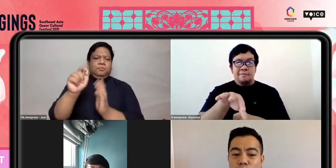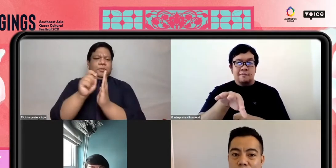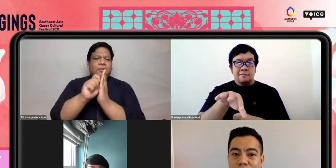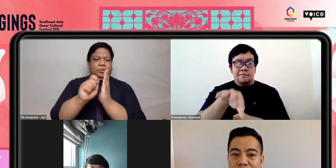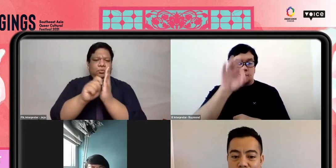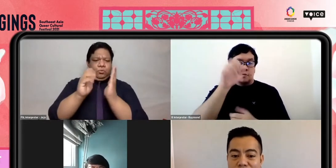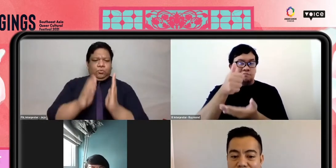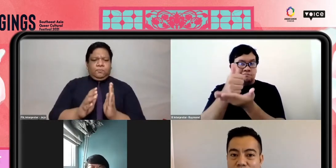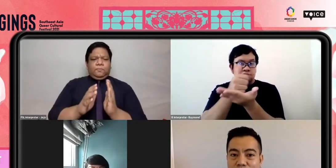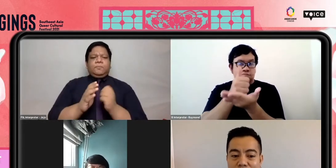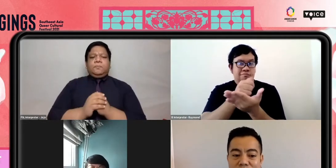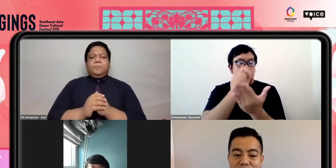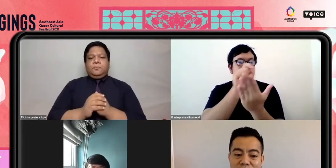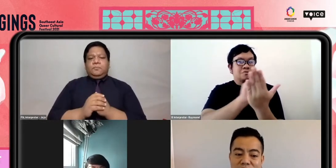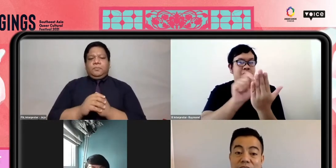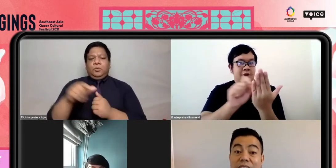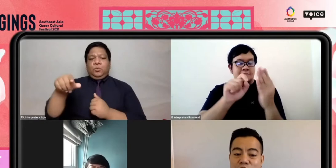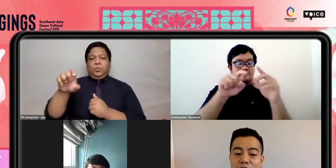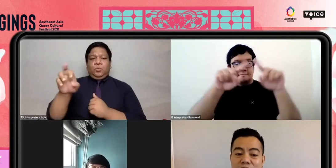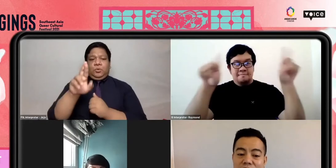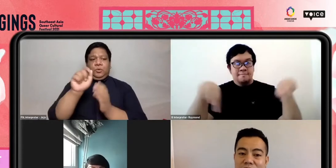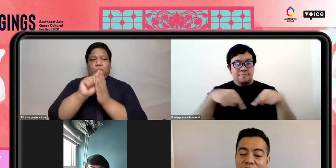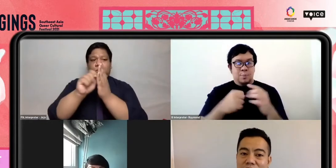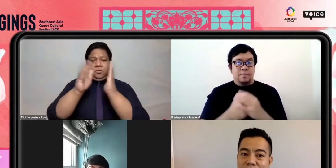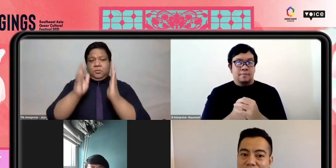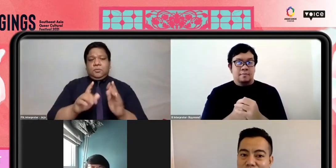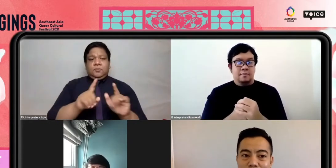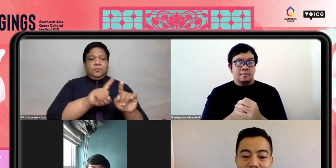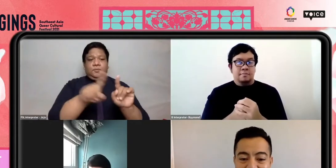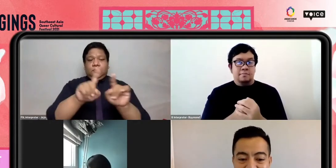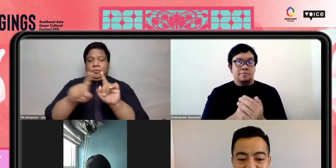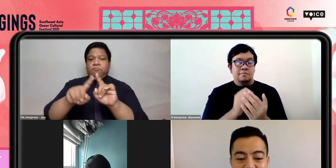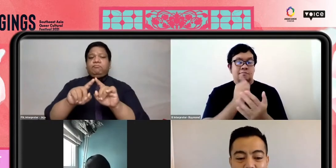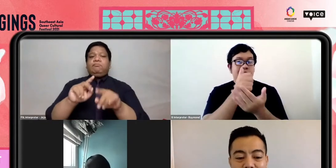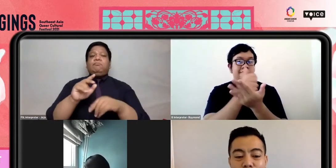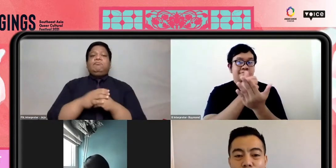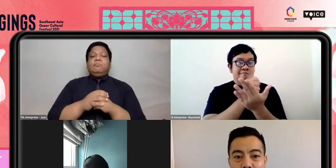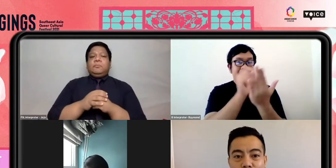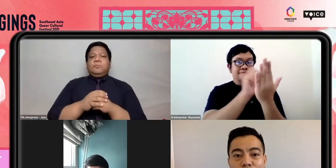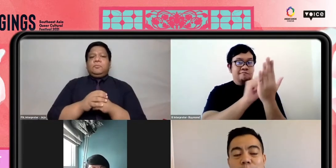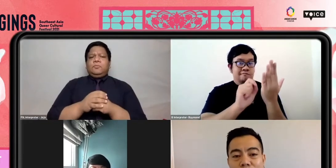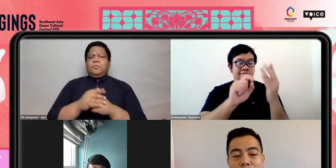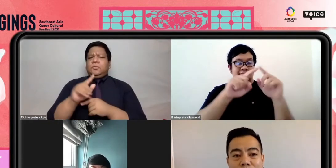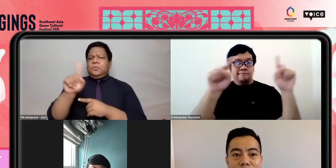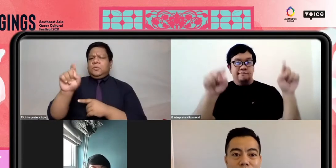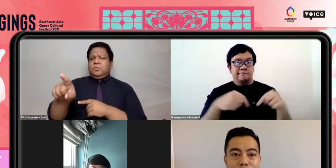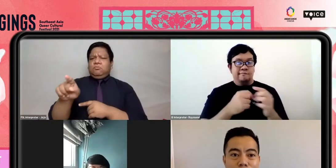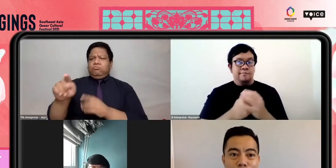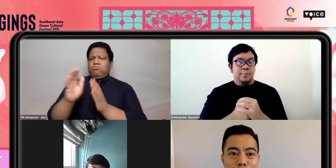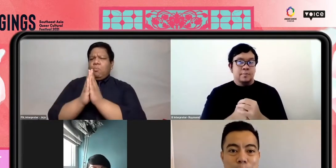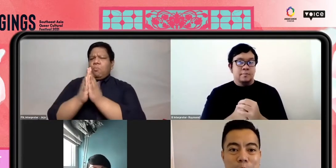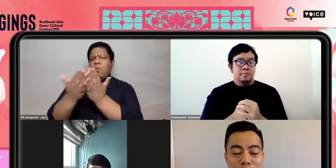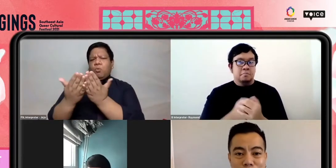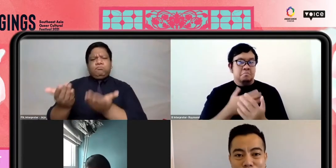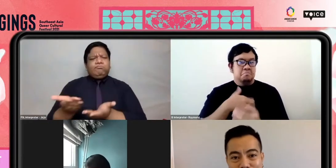works by queer Southeast Asian writers in any genre. So, Nerisa, what book would you recommend?